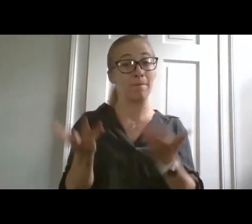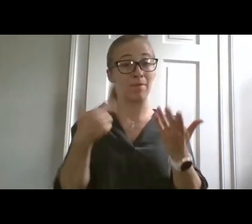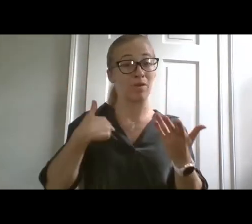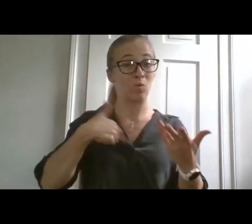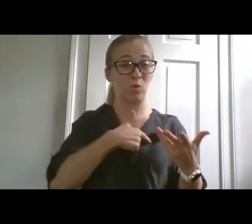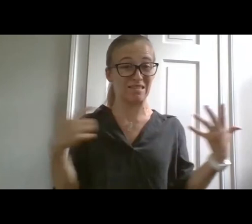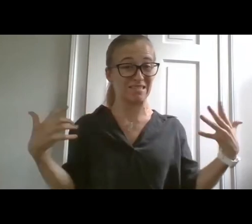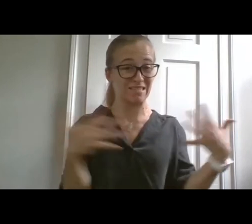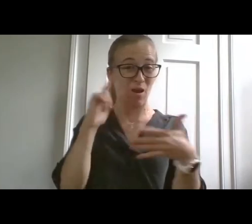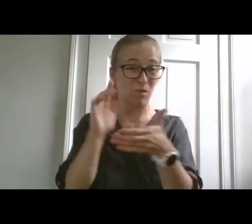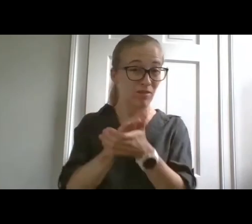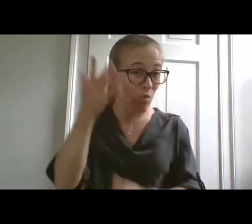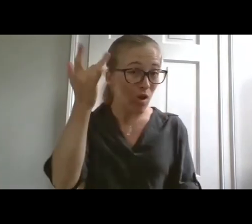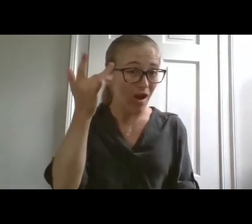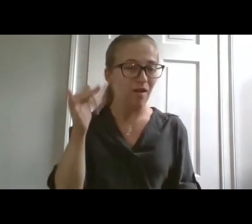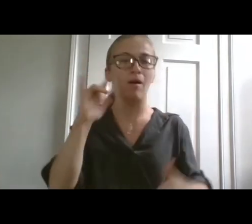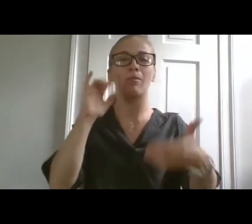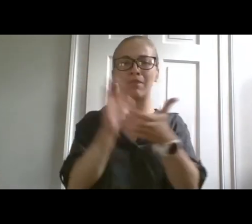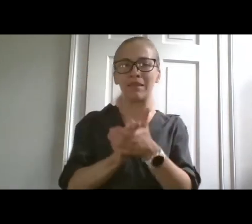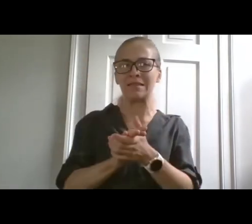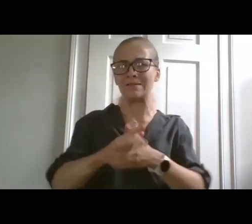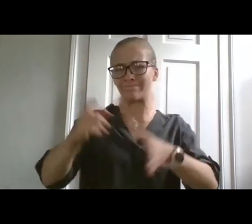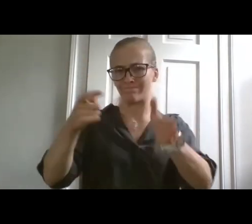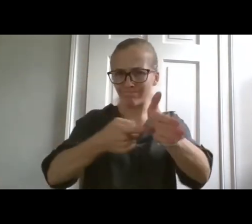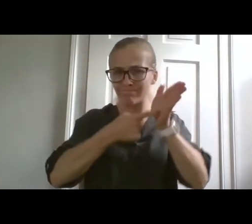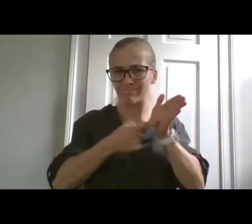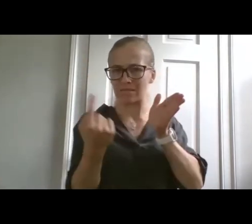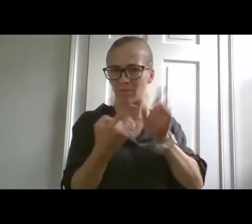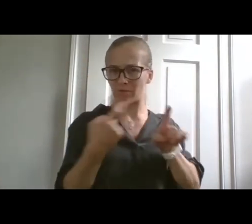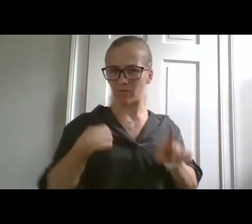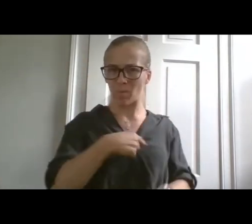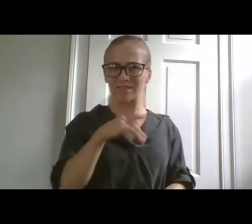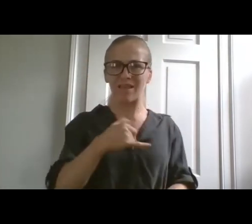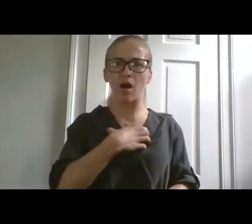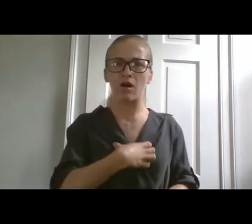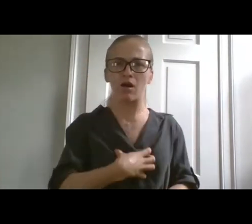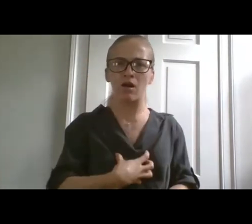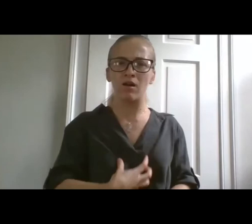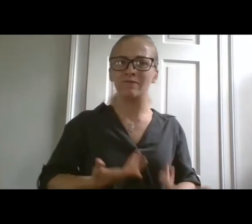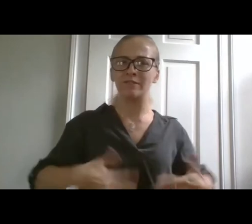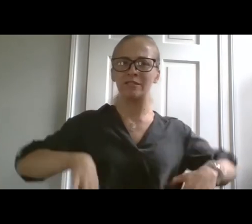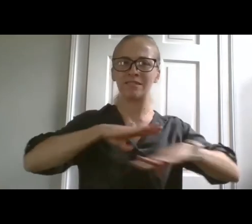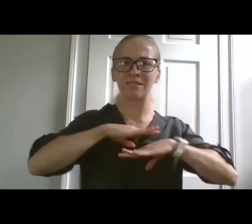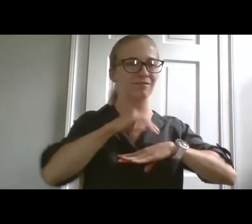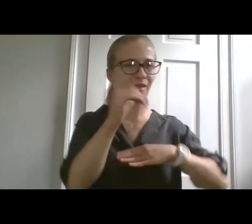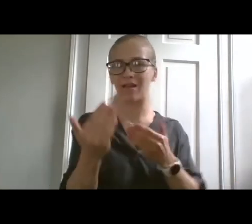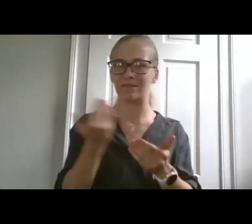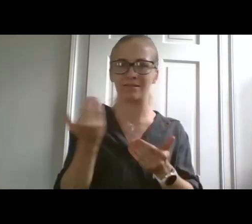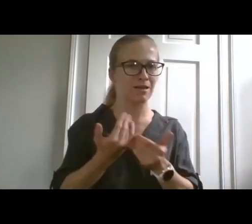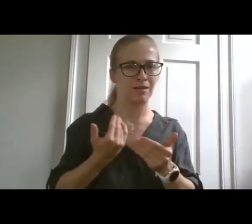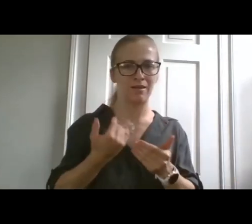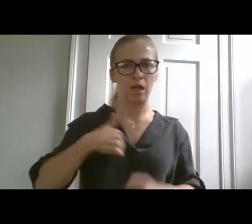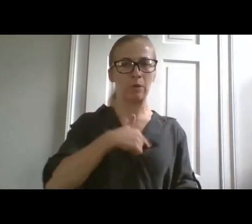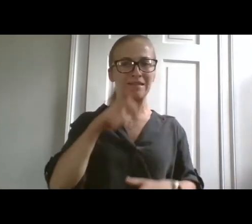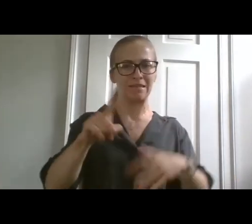belief because belief demands something of us. Its hunger isn't so easily satisfied. We'd have to